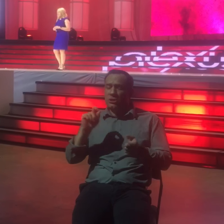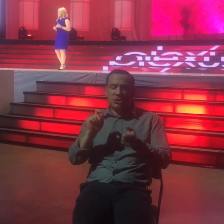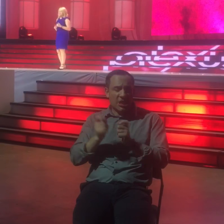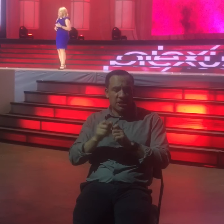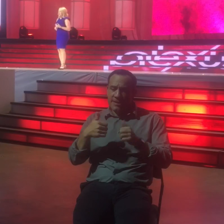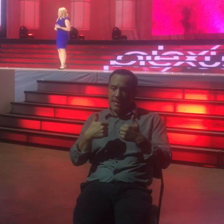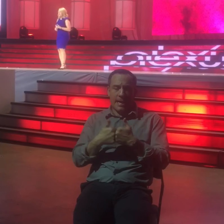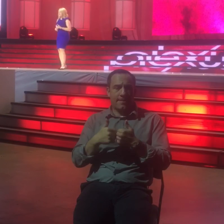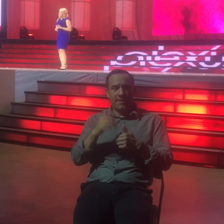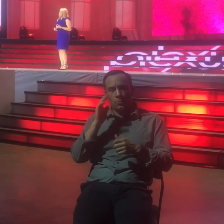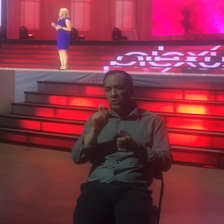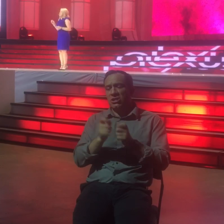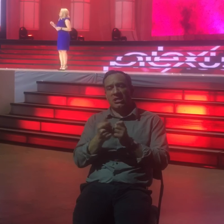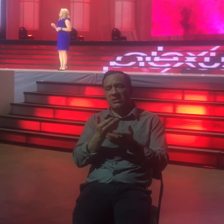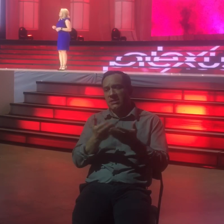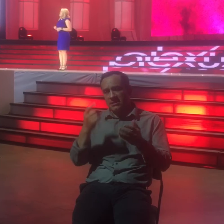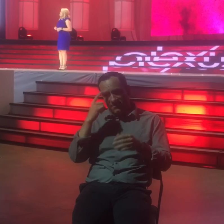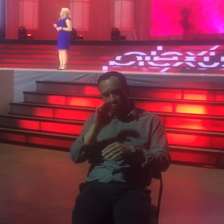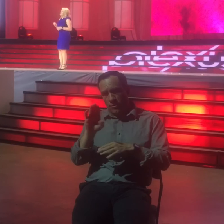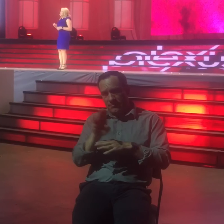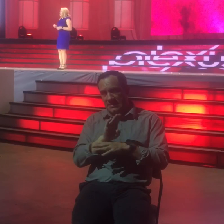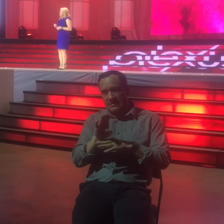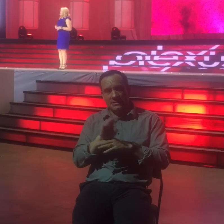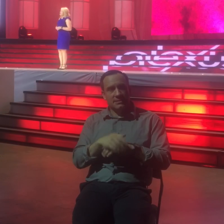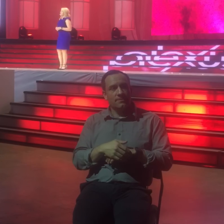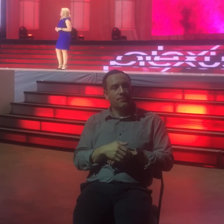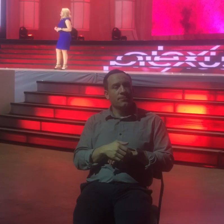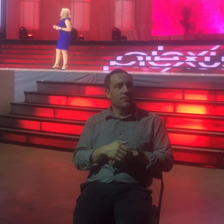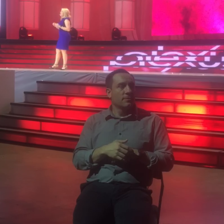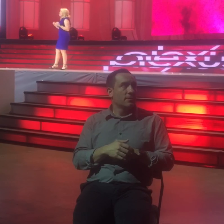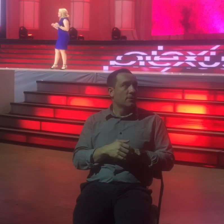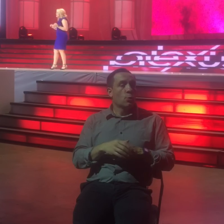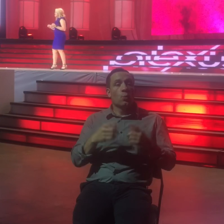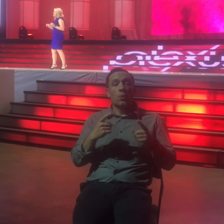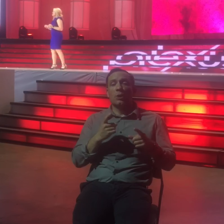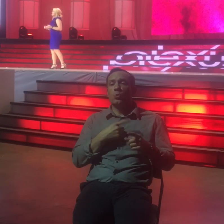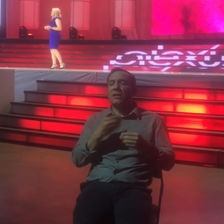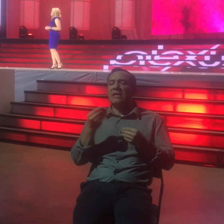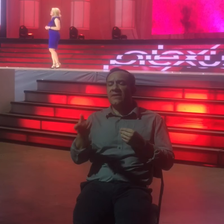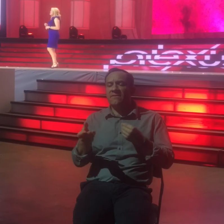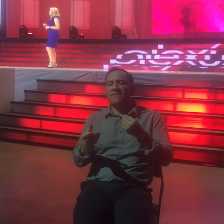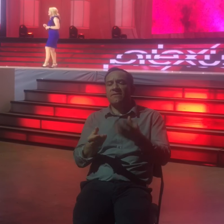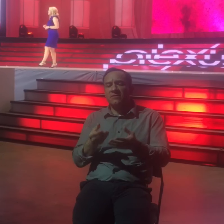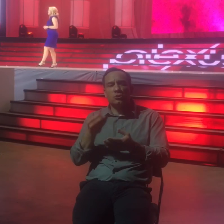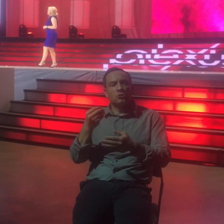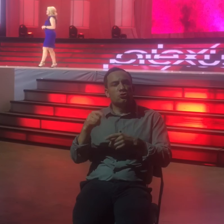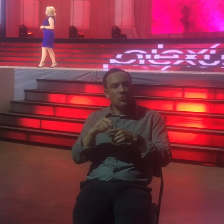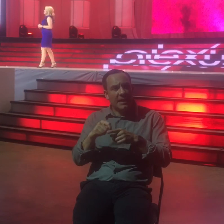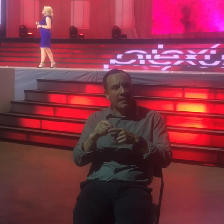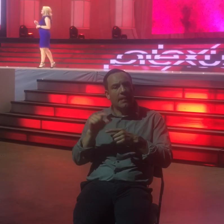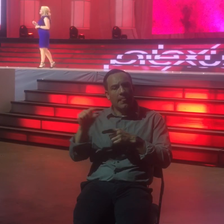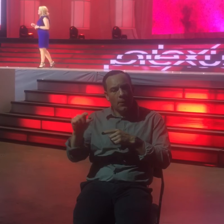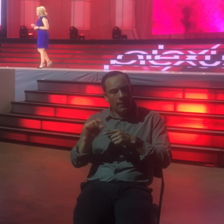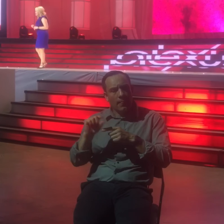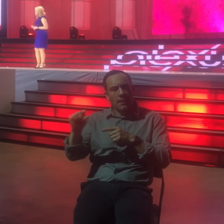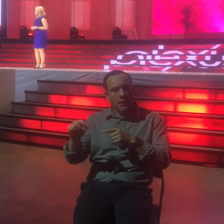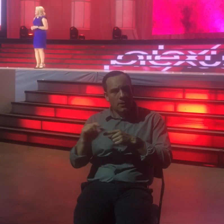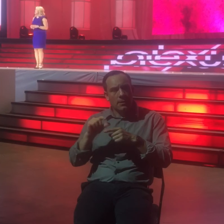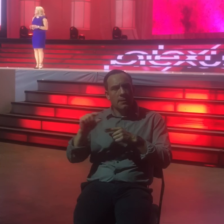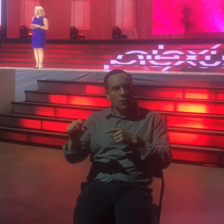I really believe that. You see, when we give small doses of training in bite-sized pieces, your new ambassadors and your